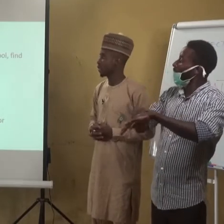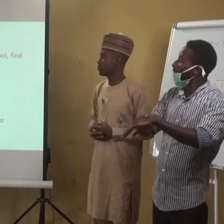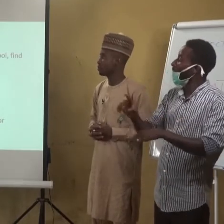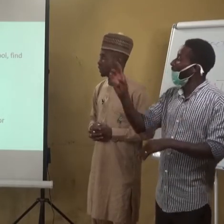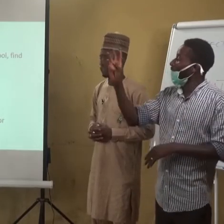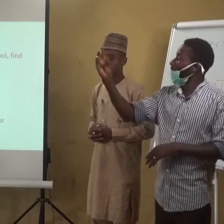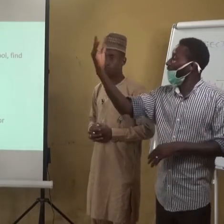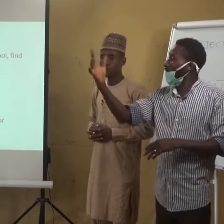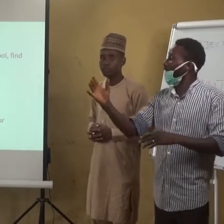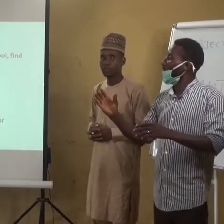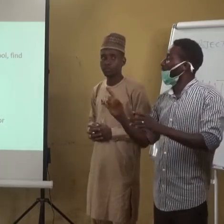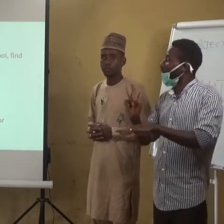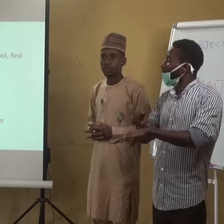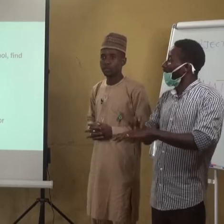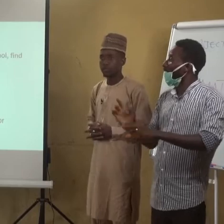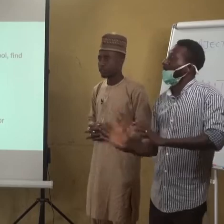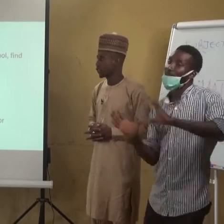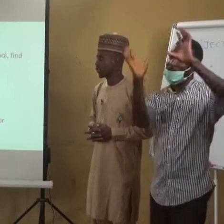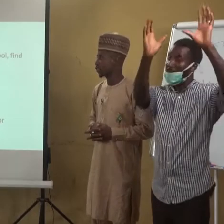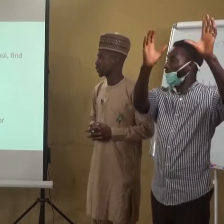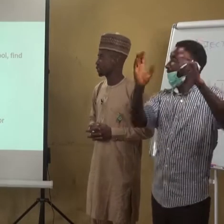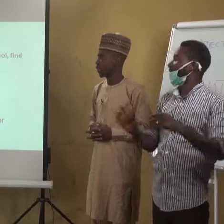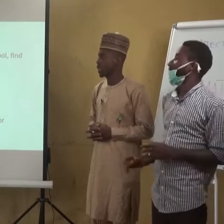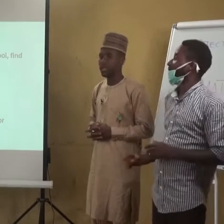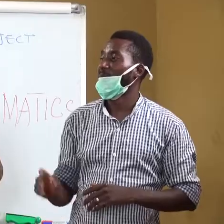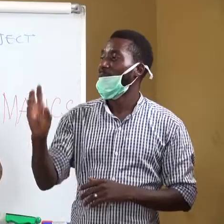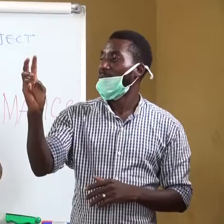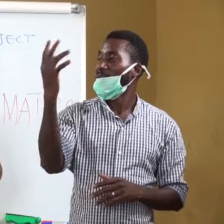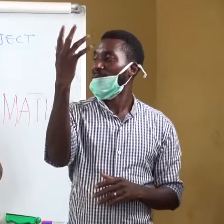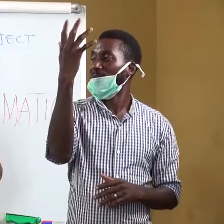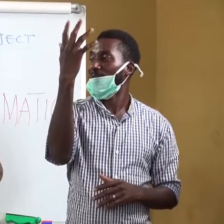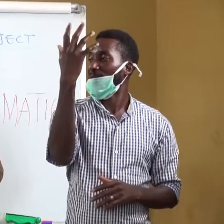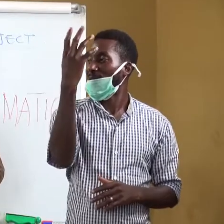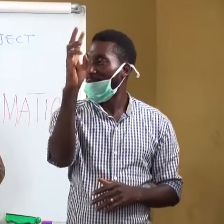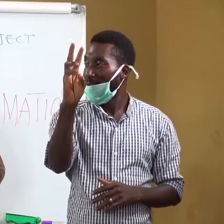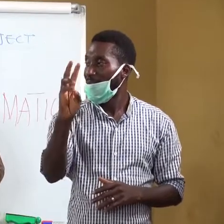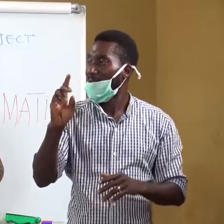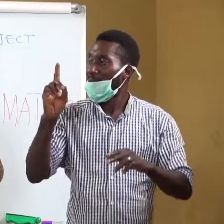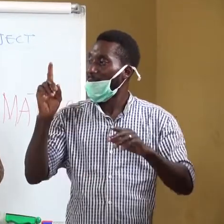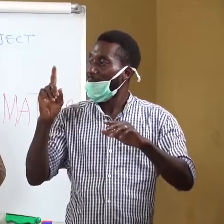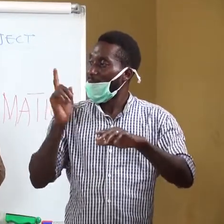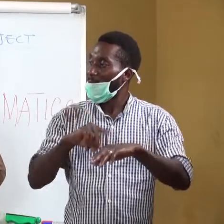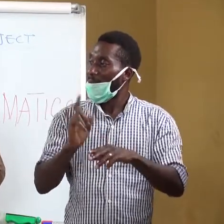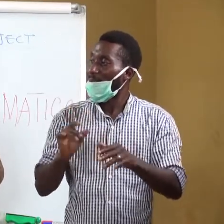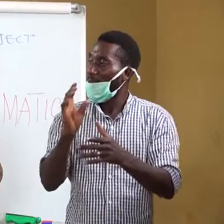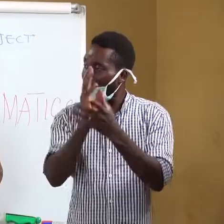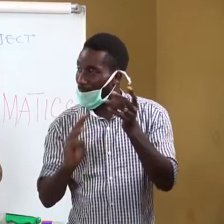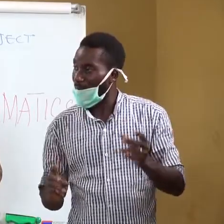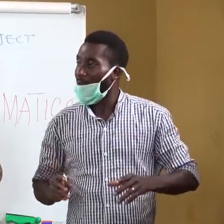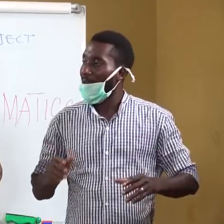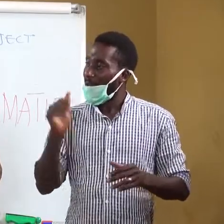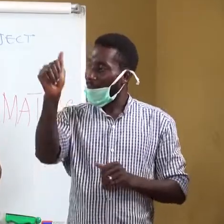65 play basketball, 56 play both. A, how